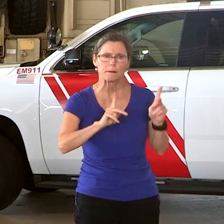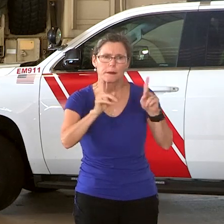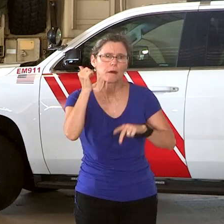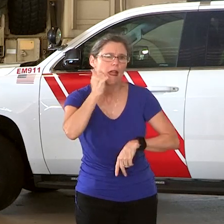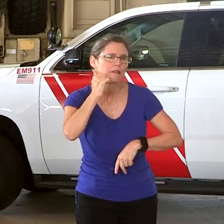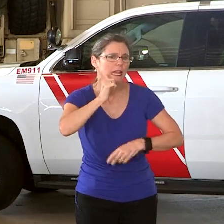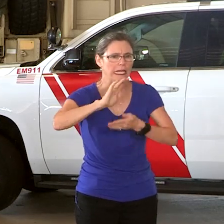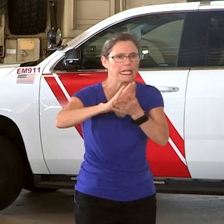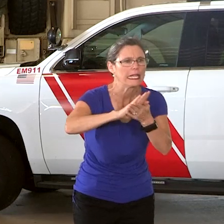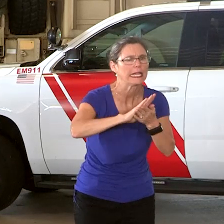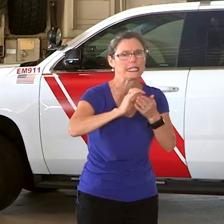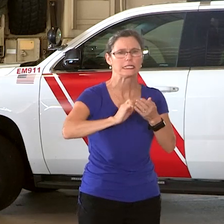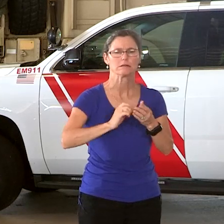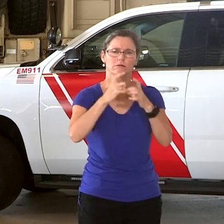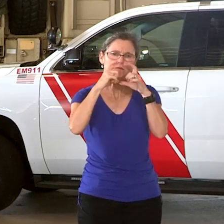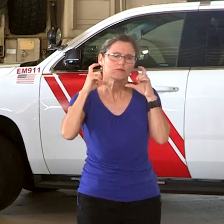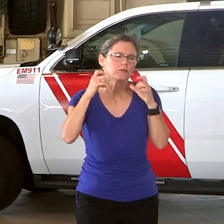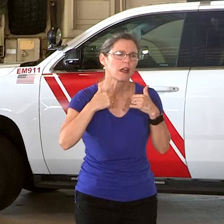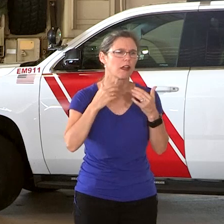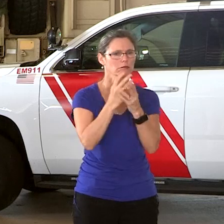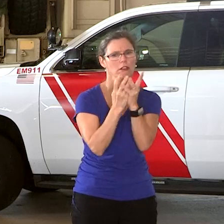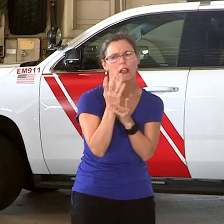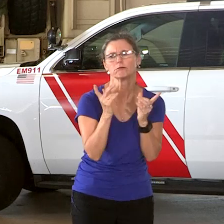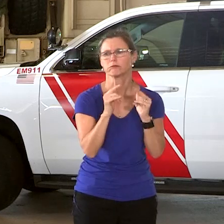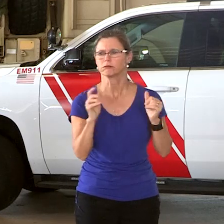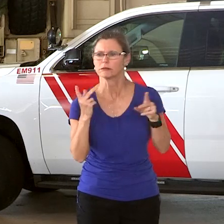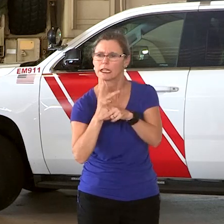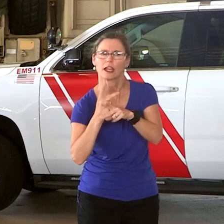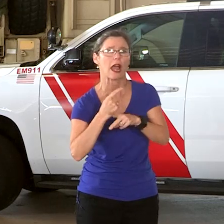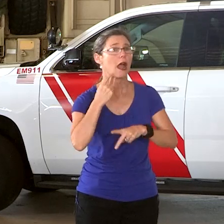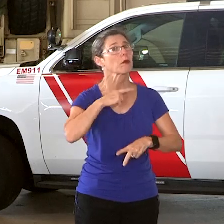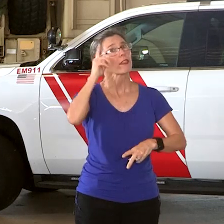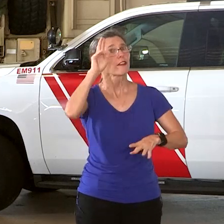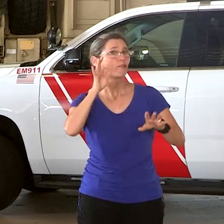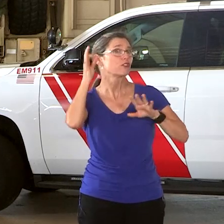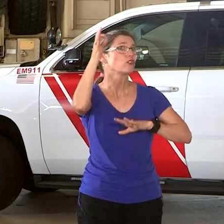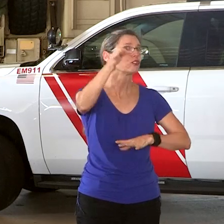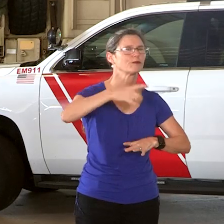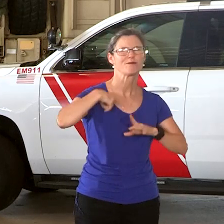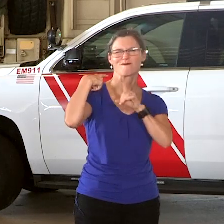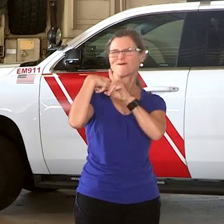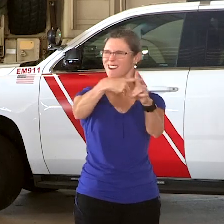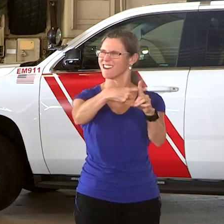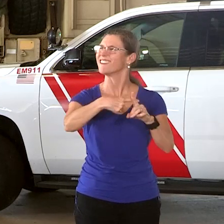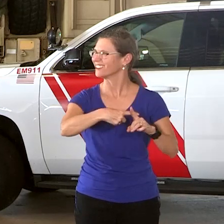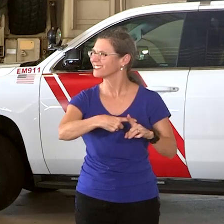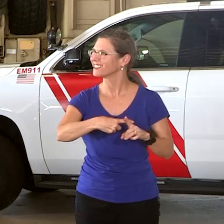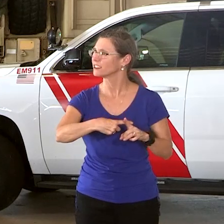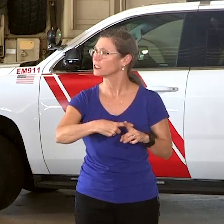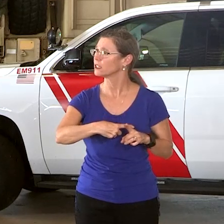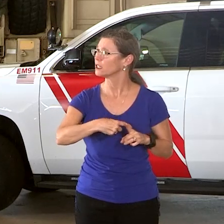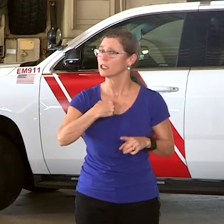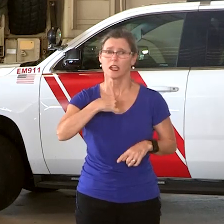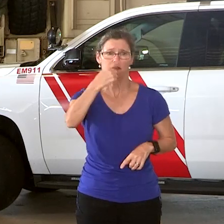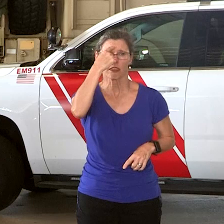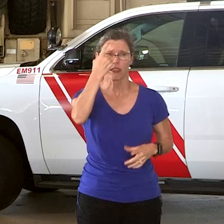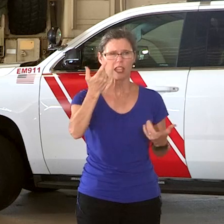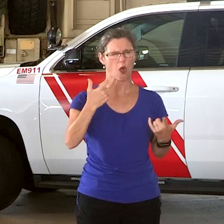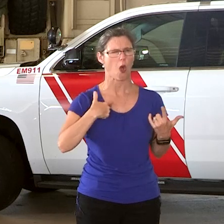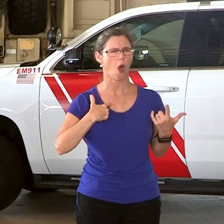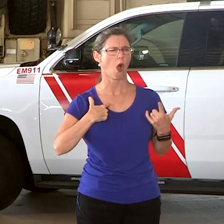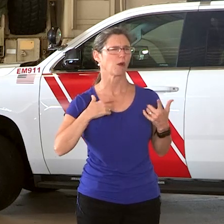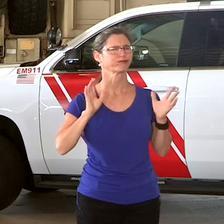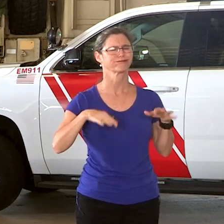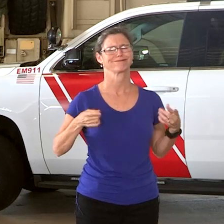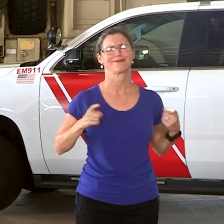there, and I'm very optimistic about the future. I think we would be foolish to think that we're invulnerable to